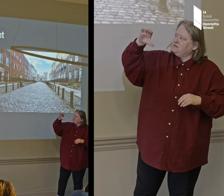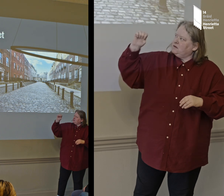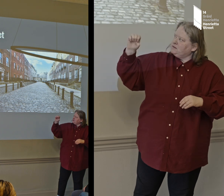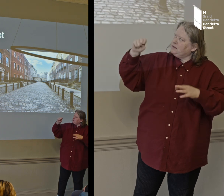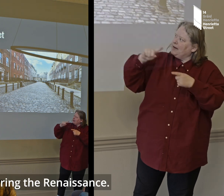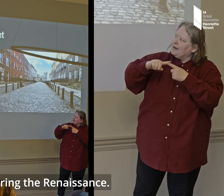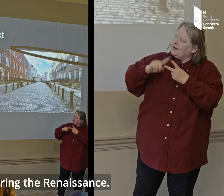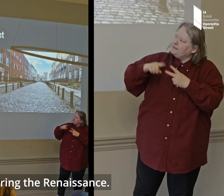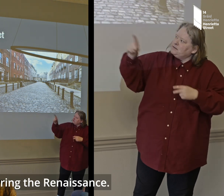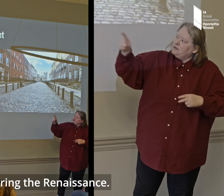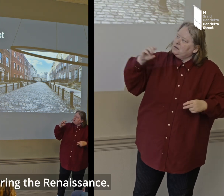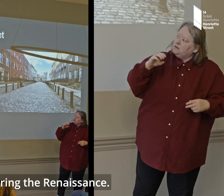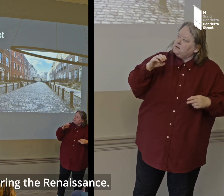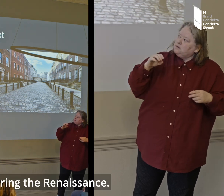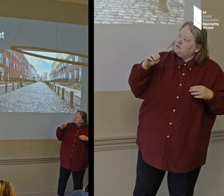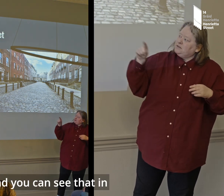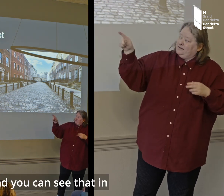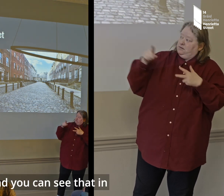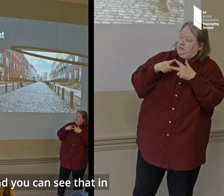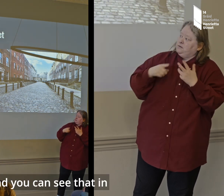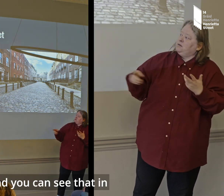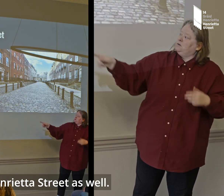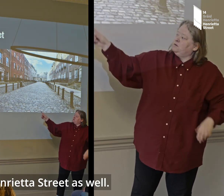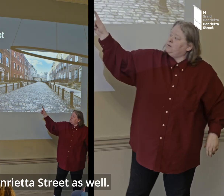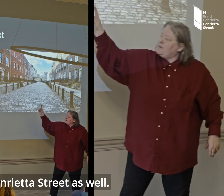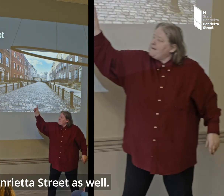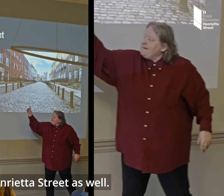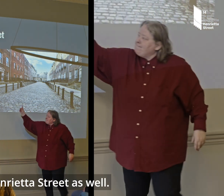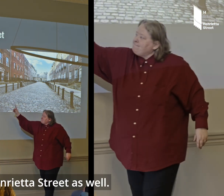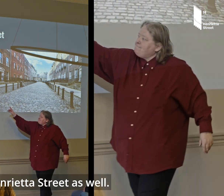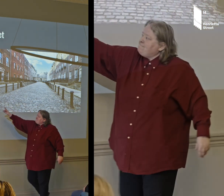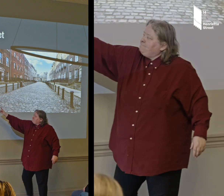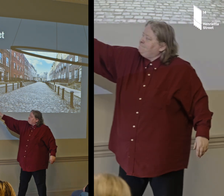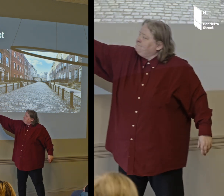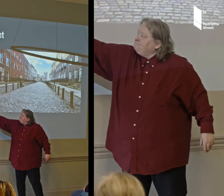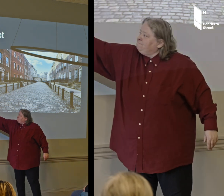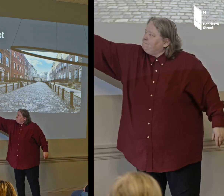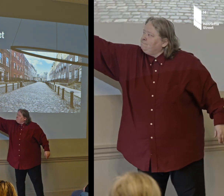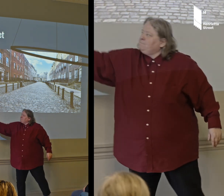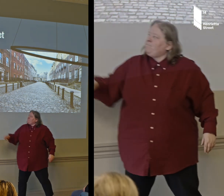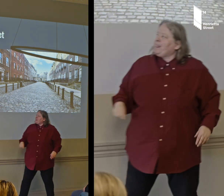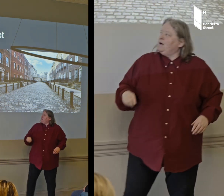Italy during the Renaissance. And you can see that in Henrietta Street as well.